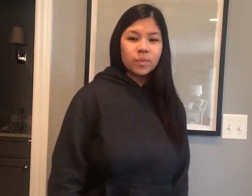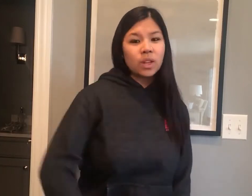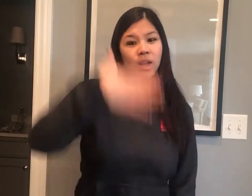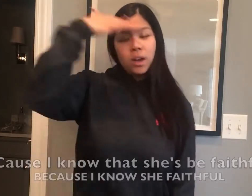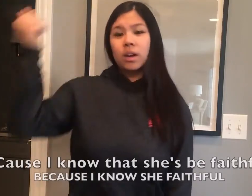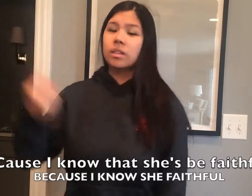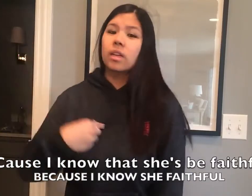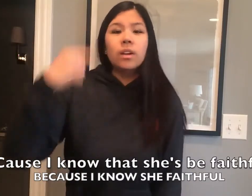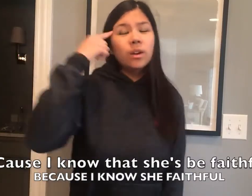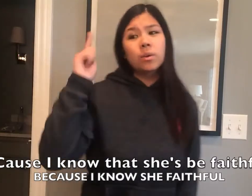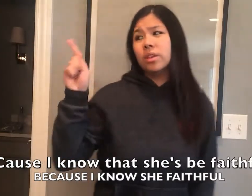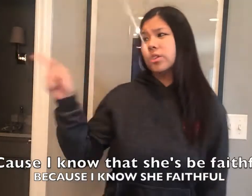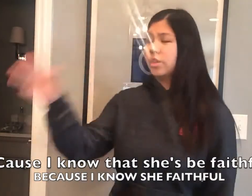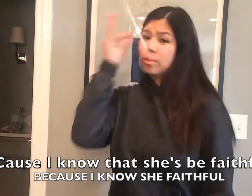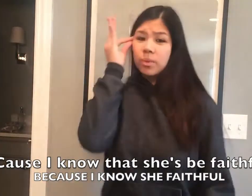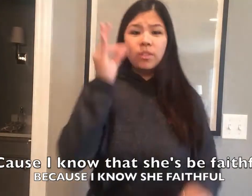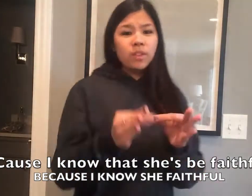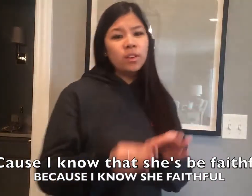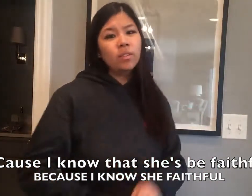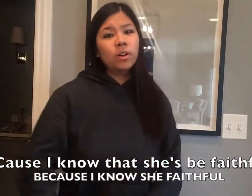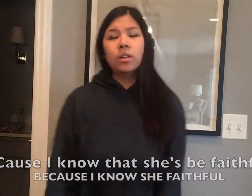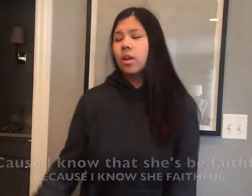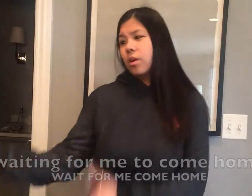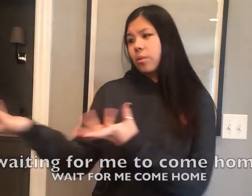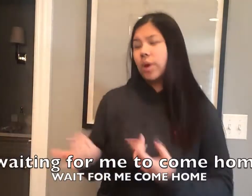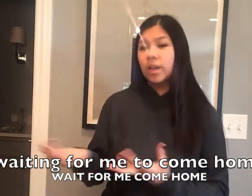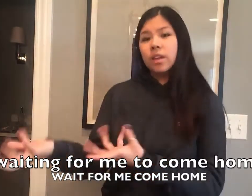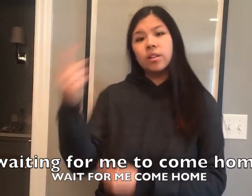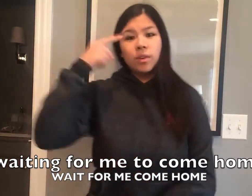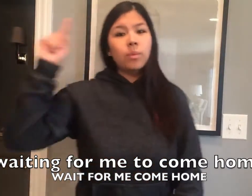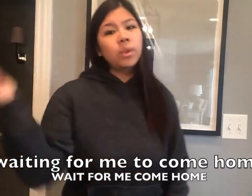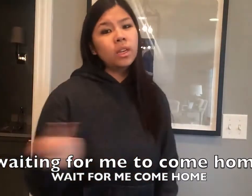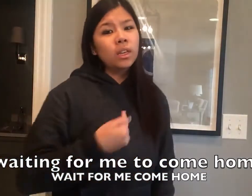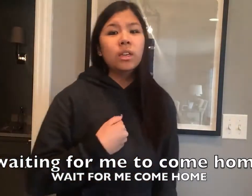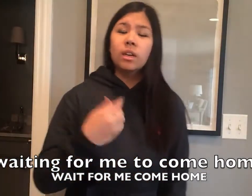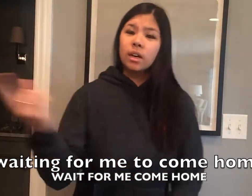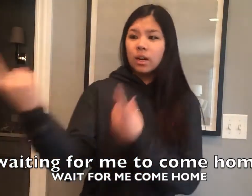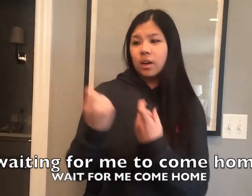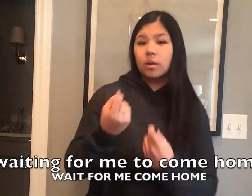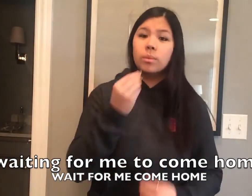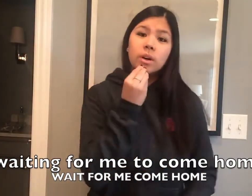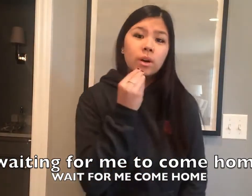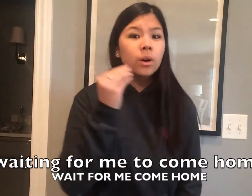Cause I know that she'd be faithful, waiting for me to come home